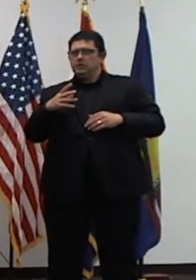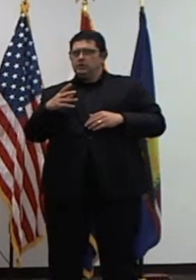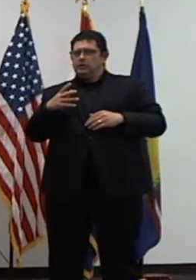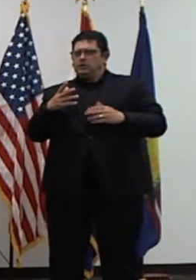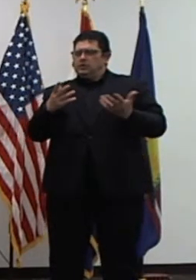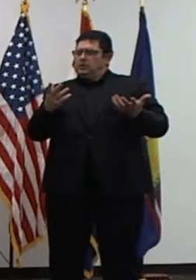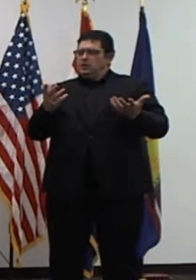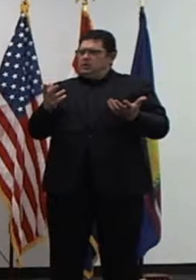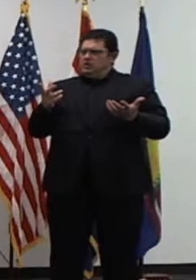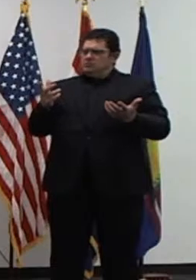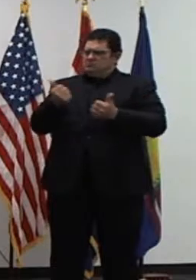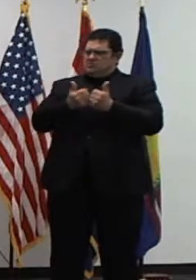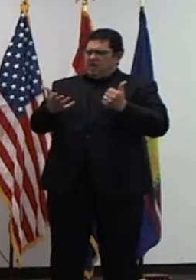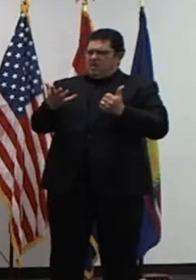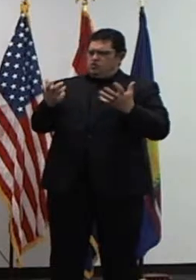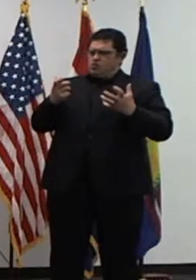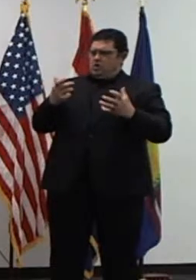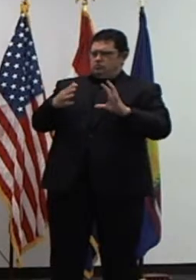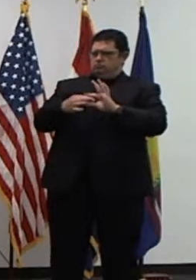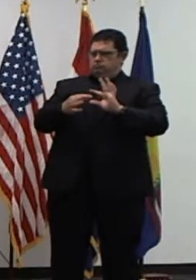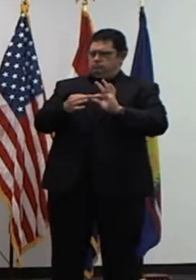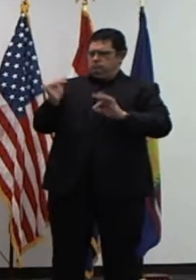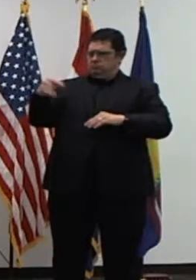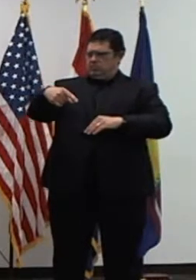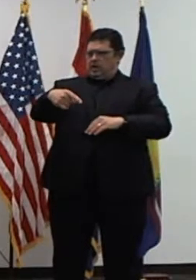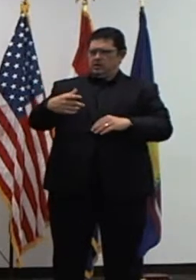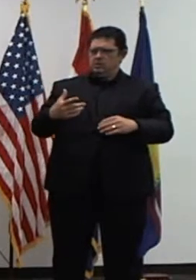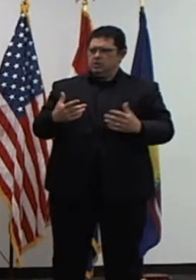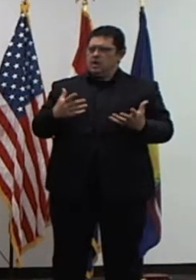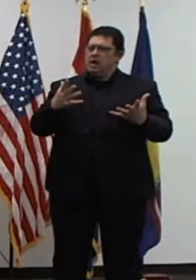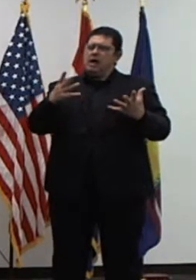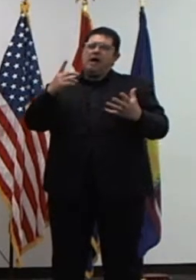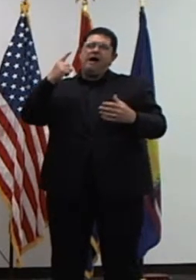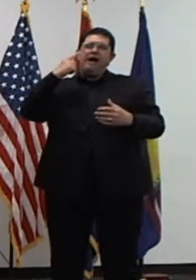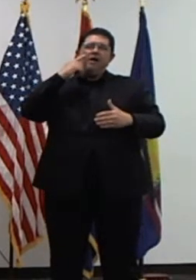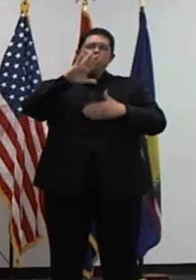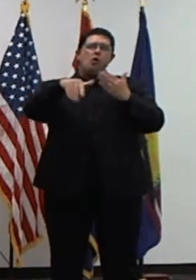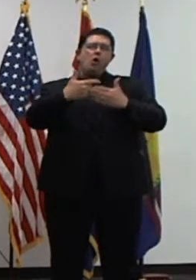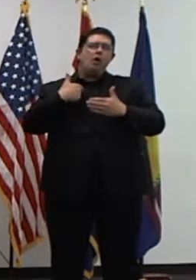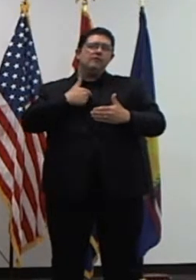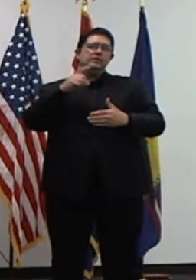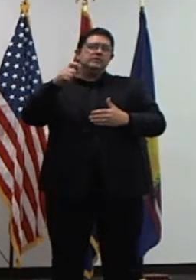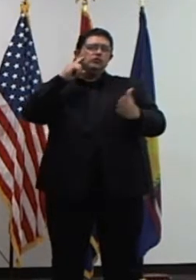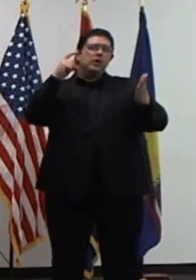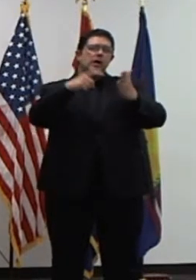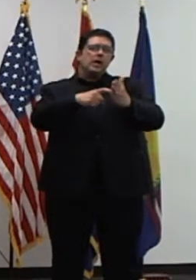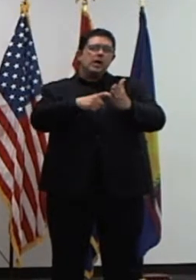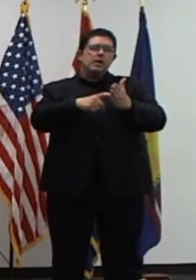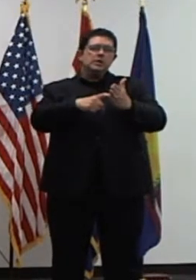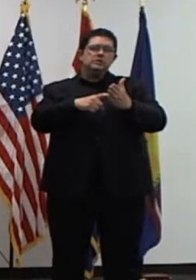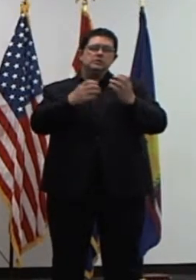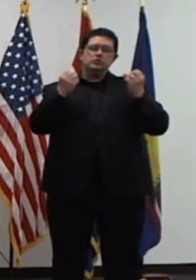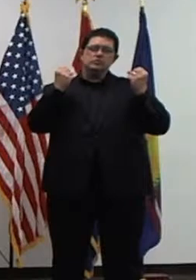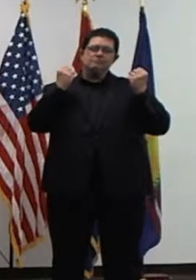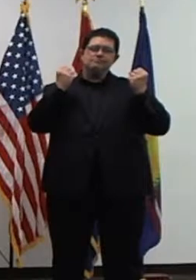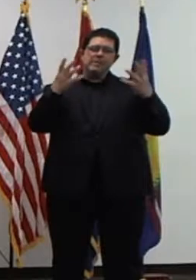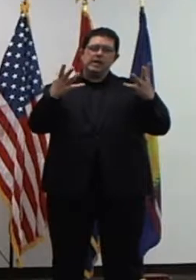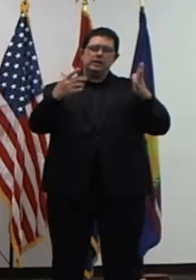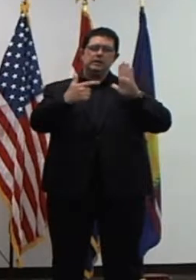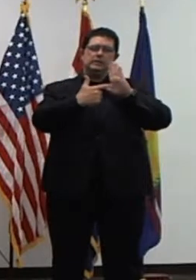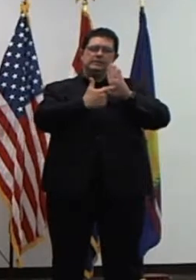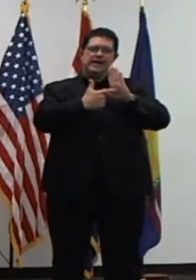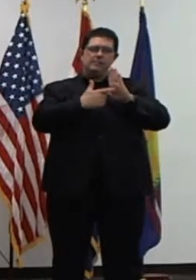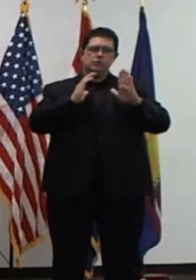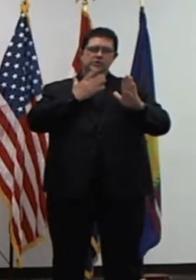case? I just think that we all need to recognize that there are many examples of this in